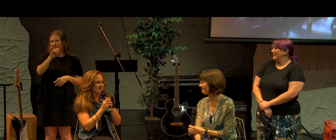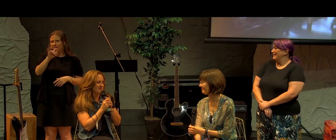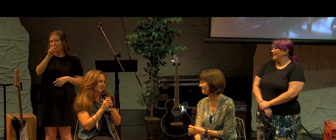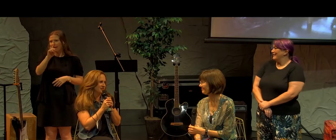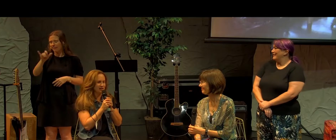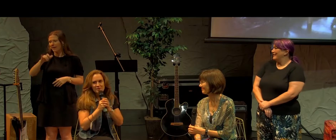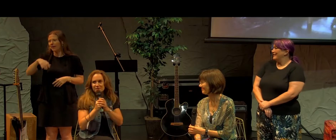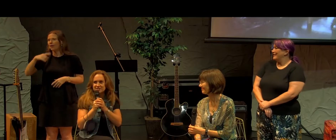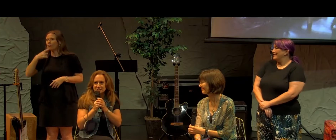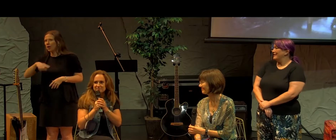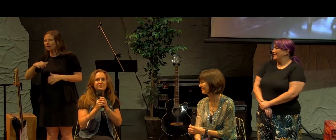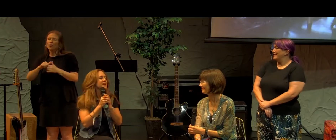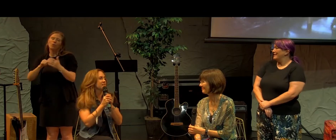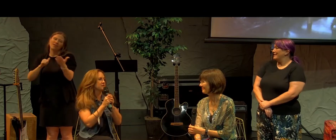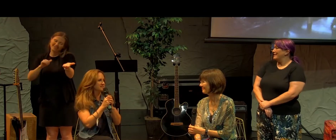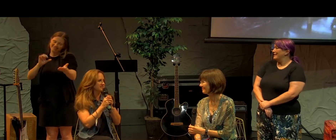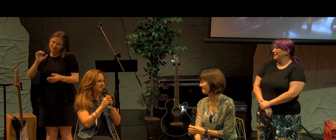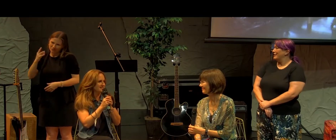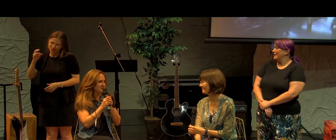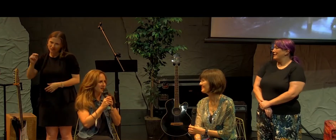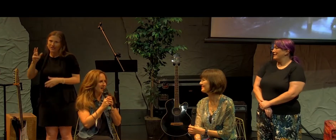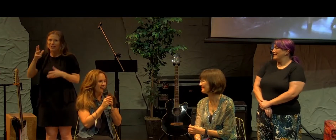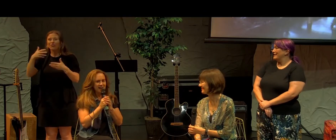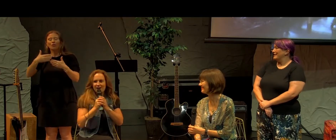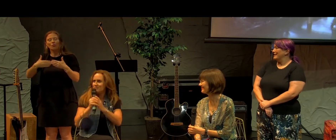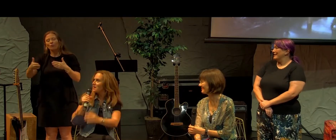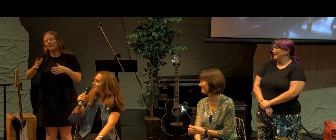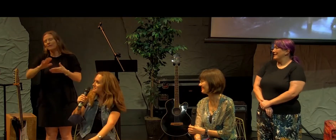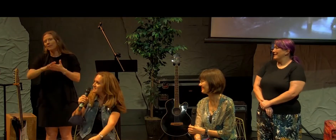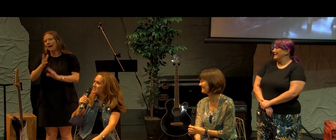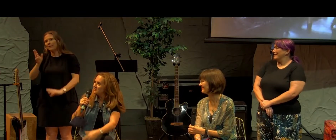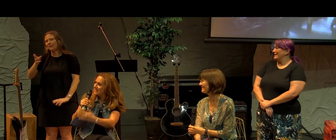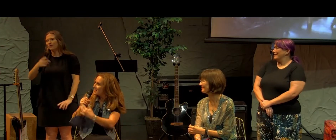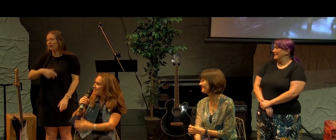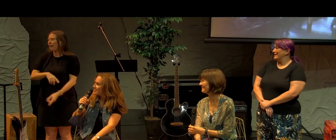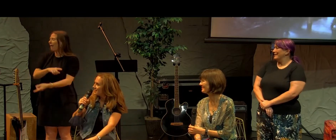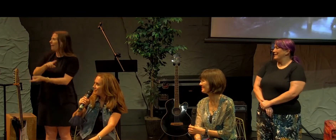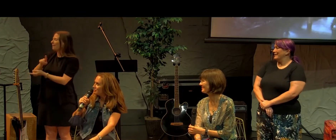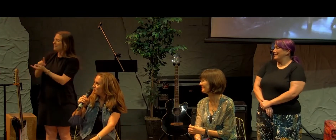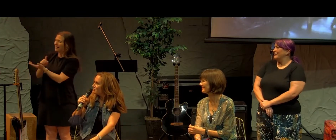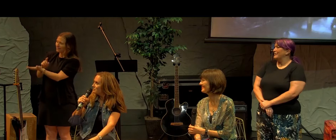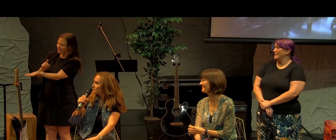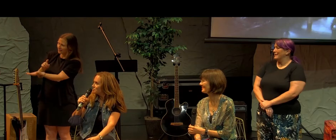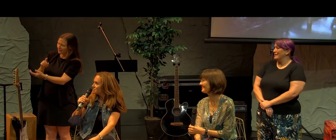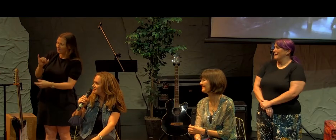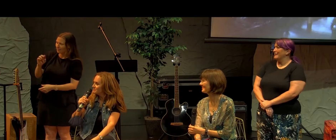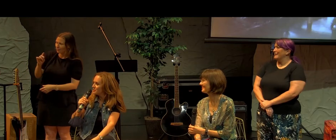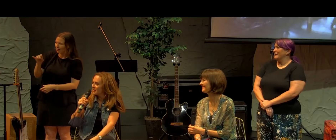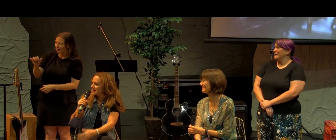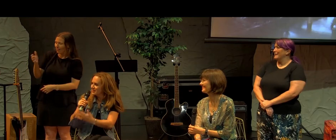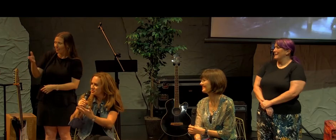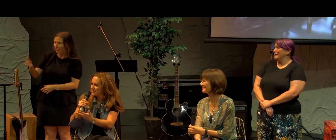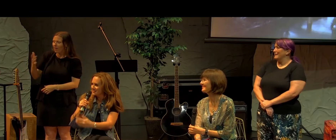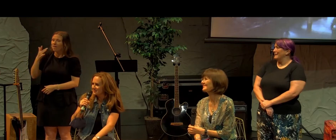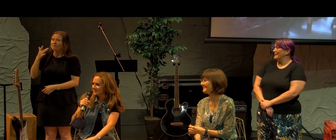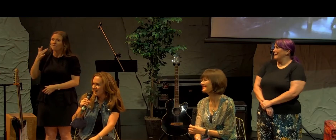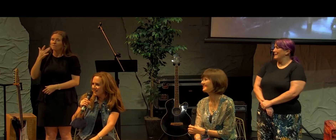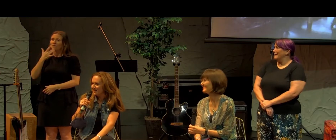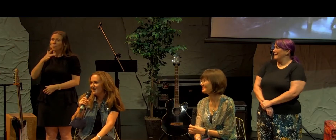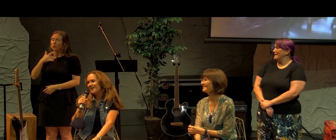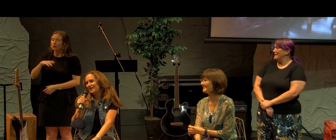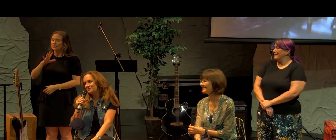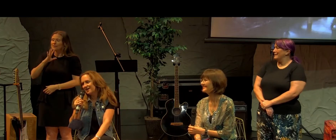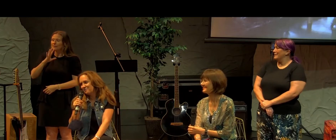and definitely with Christian. The rest is history. I met Irina there, who fortunately spoke English, and